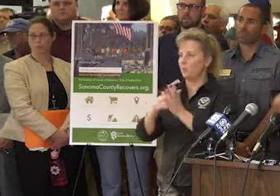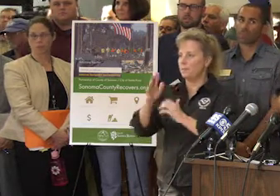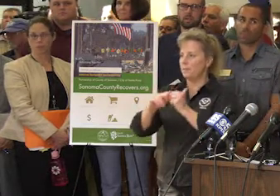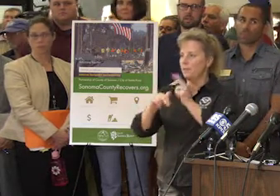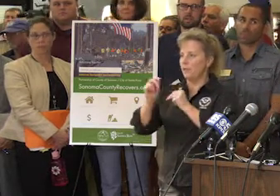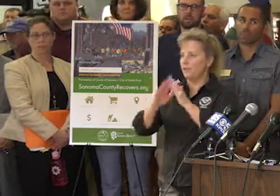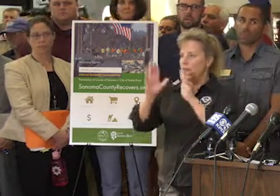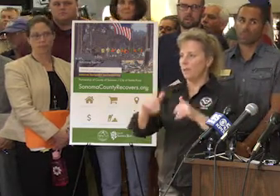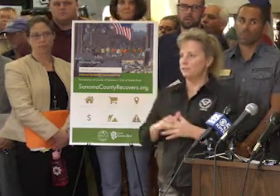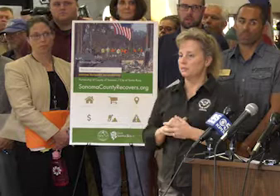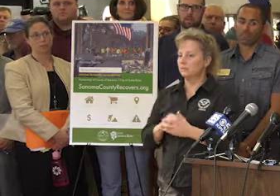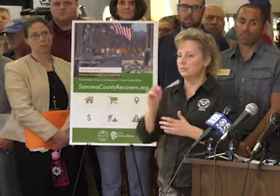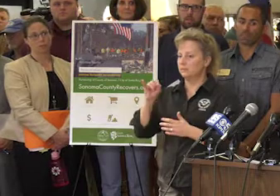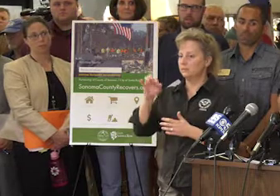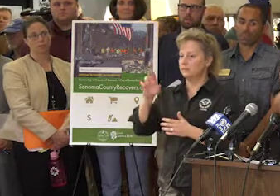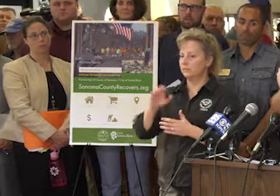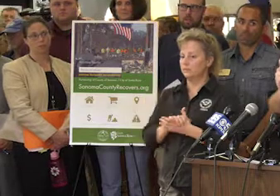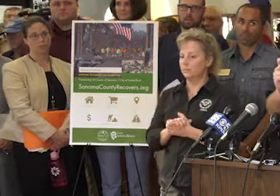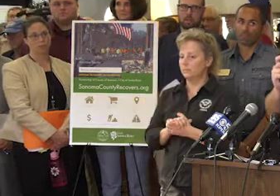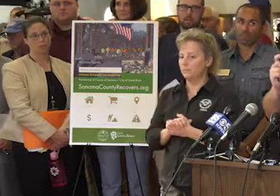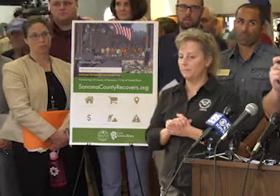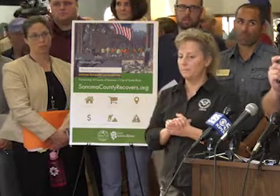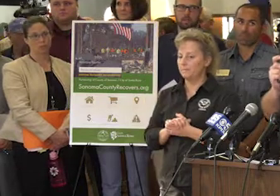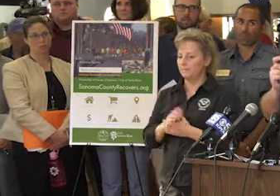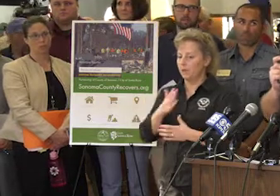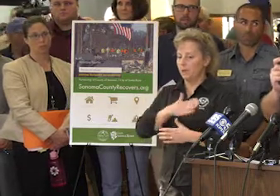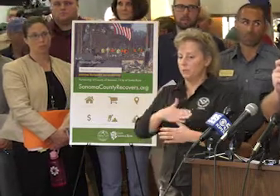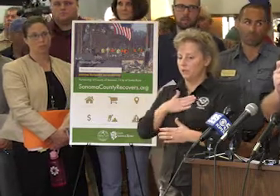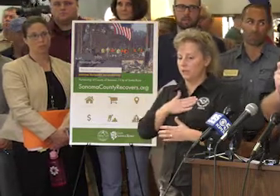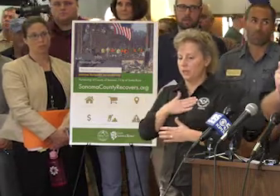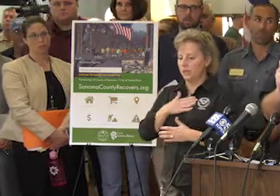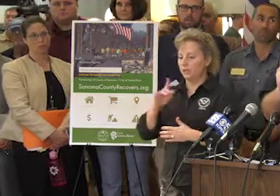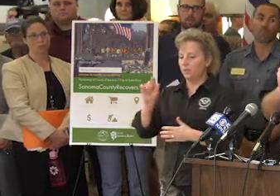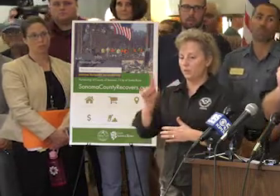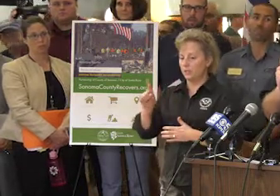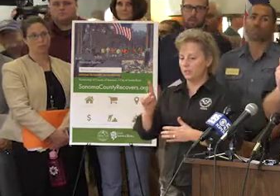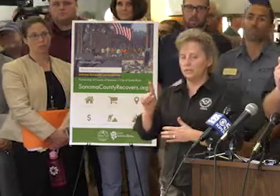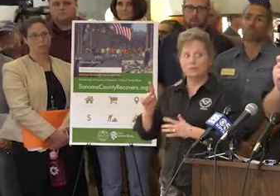house. Sir? I appreciate